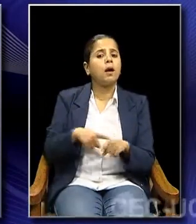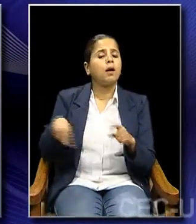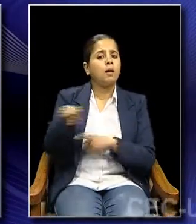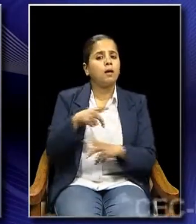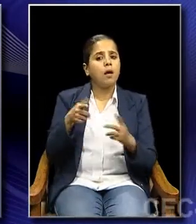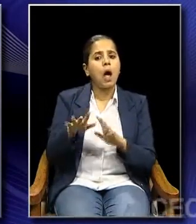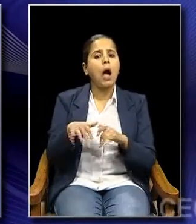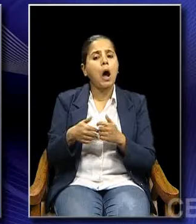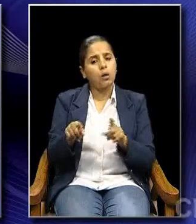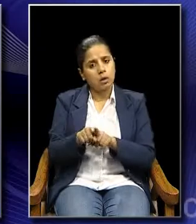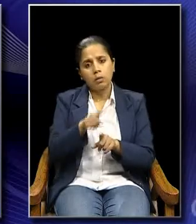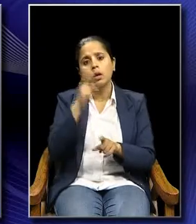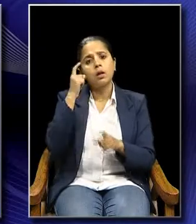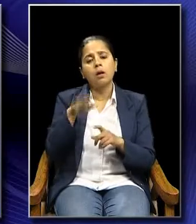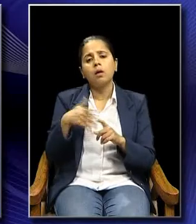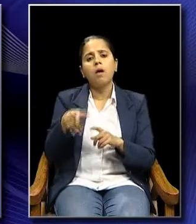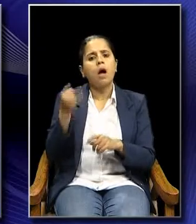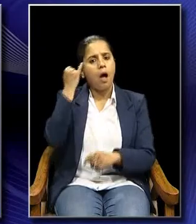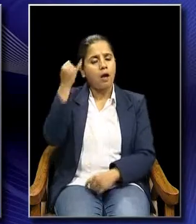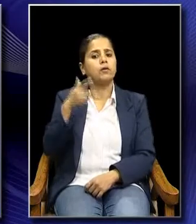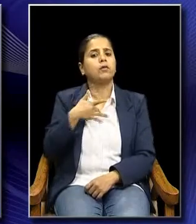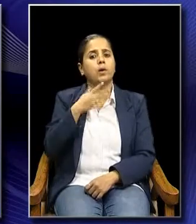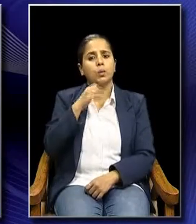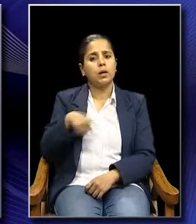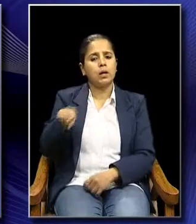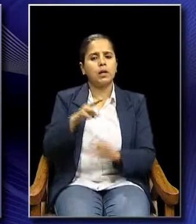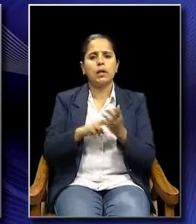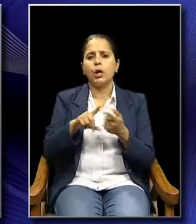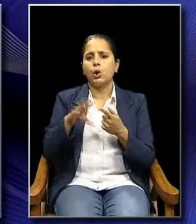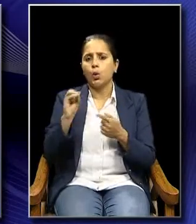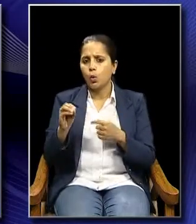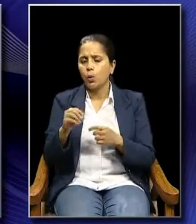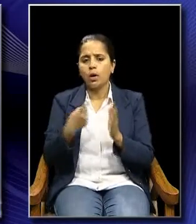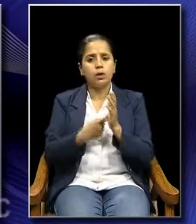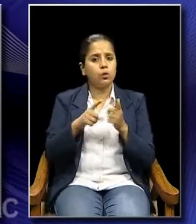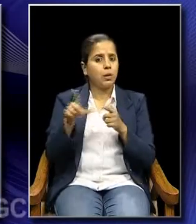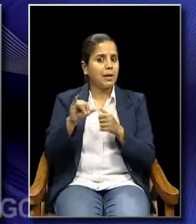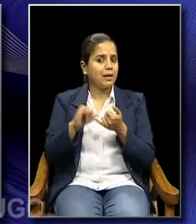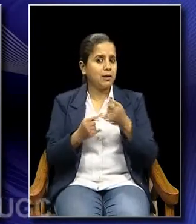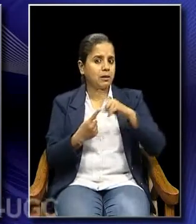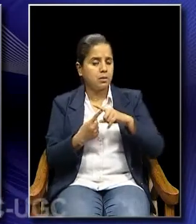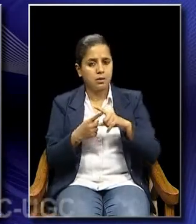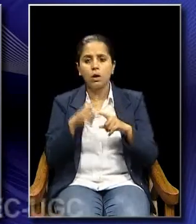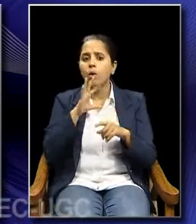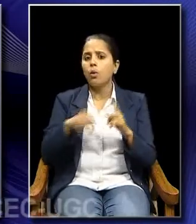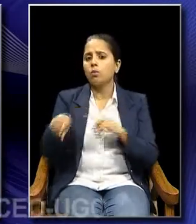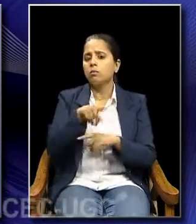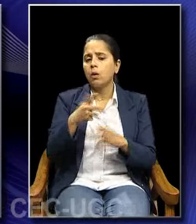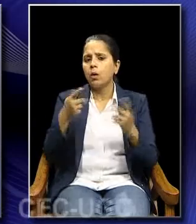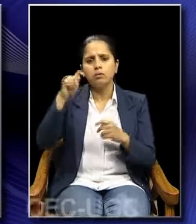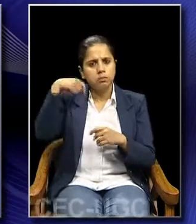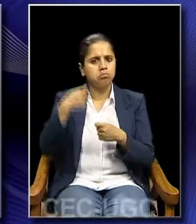it was also concerned with the idea of neorealism, and how neorealist films, they were also